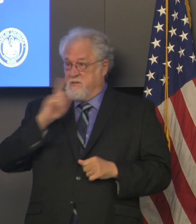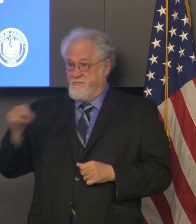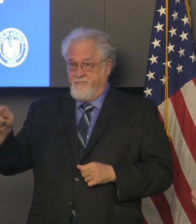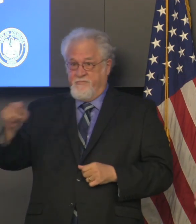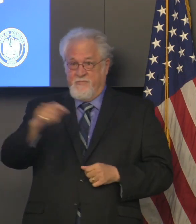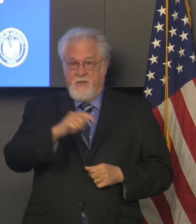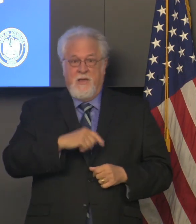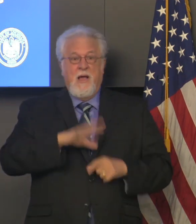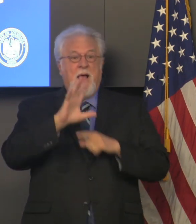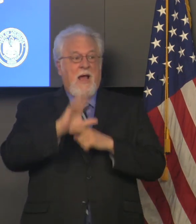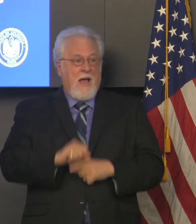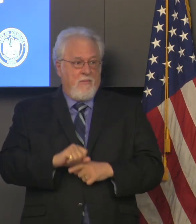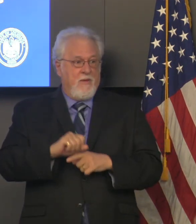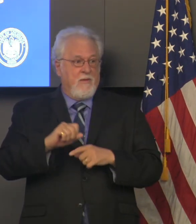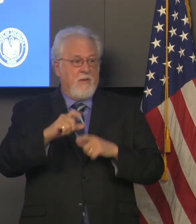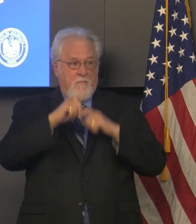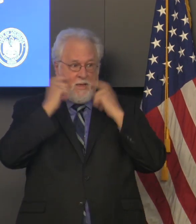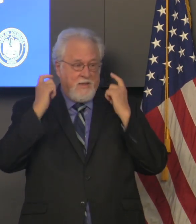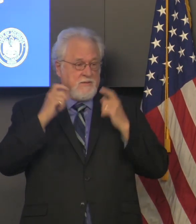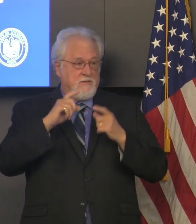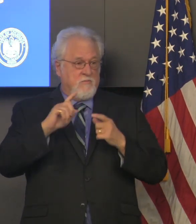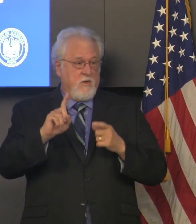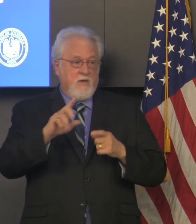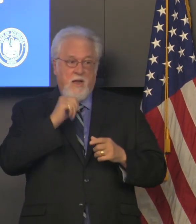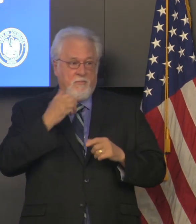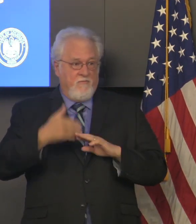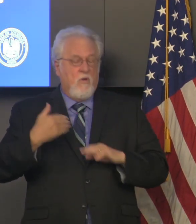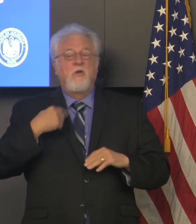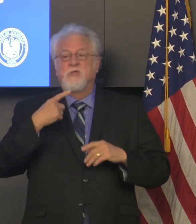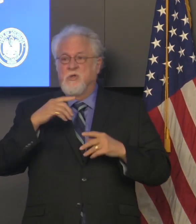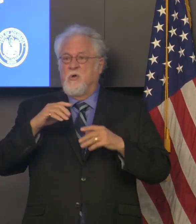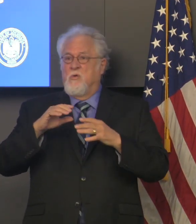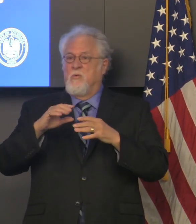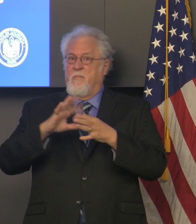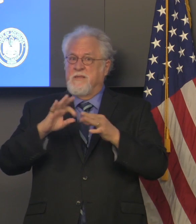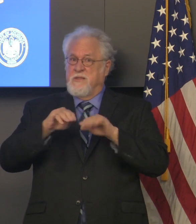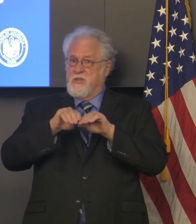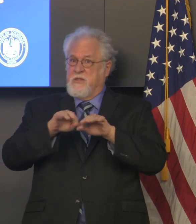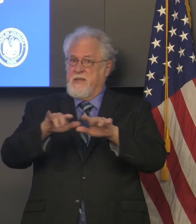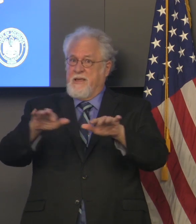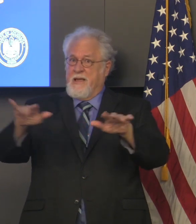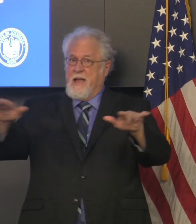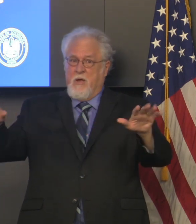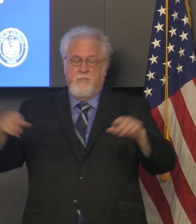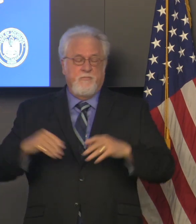with the habit of wearing a mask where they didn't. So I think the message is getting out on mask wearing.